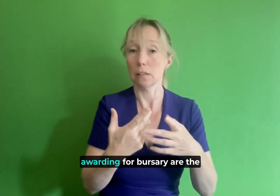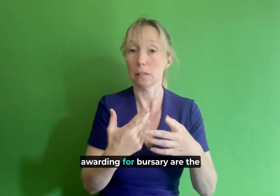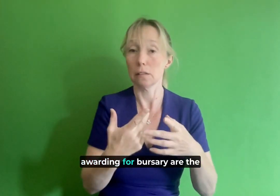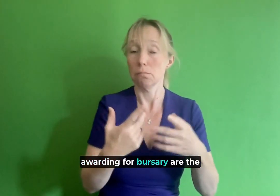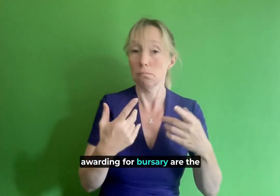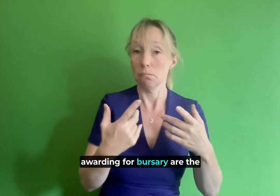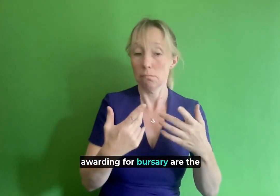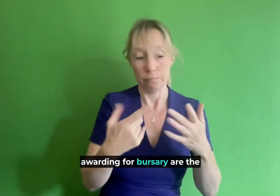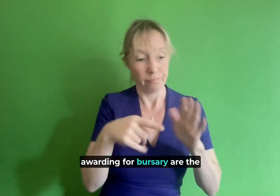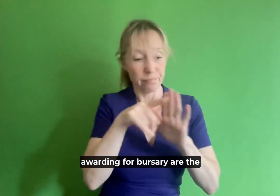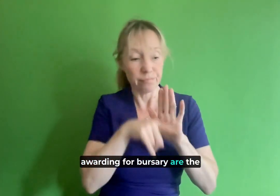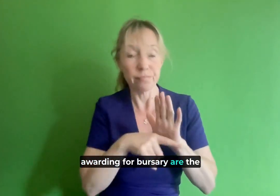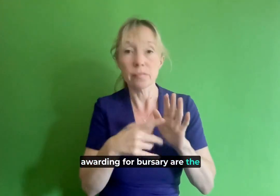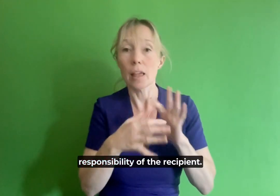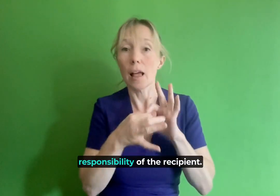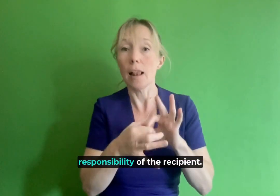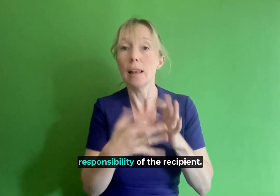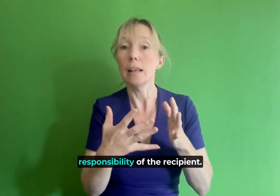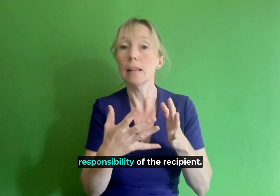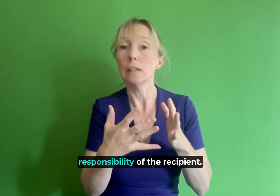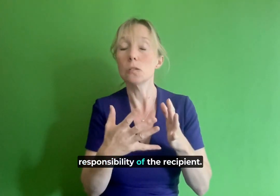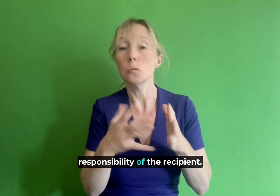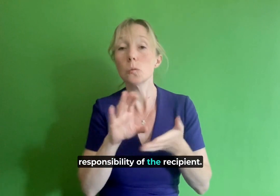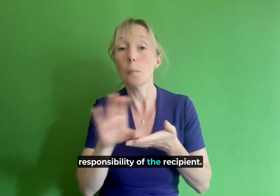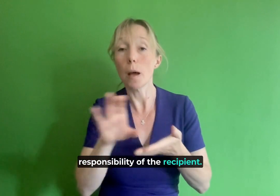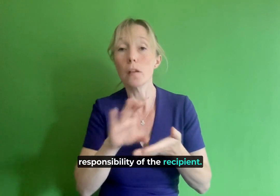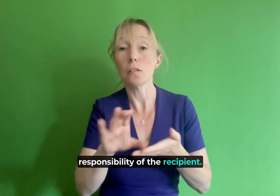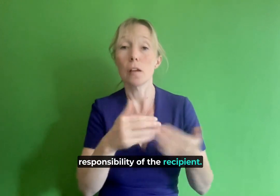of a bursary are the responsibility of the recipient.